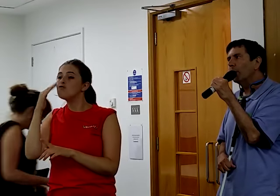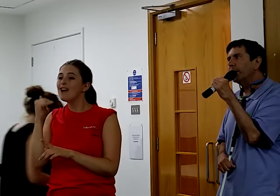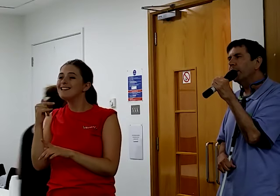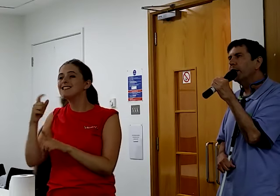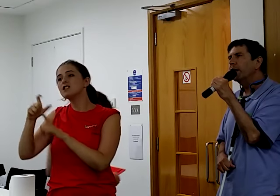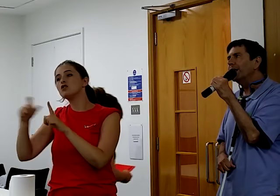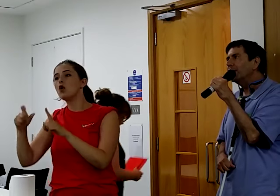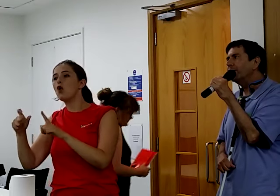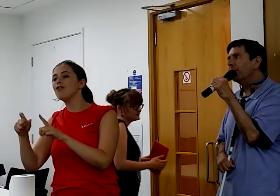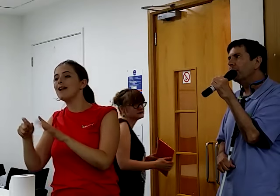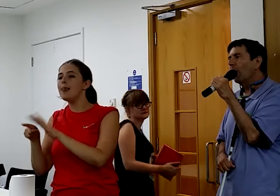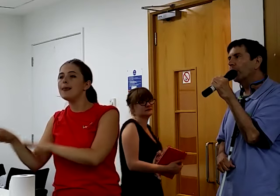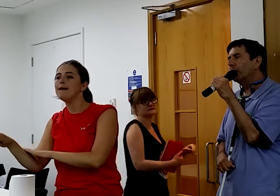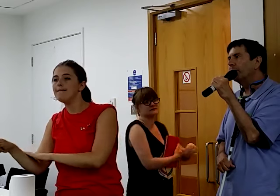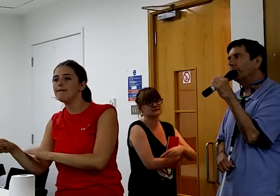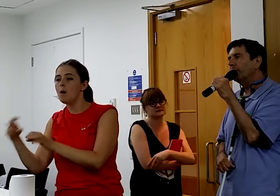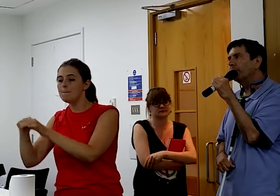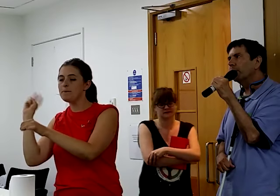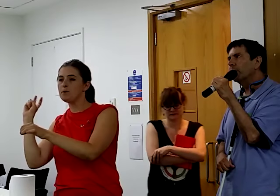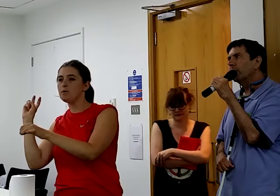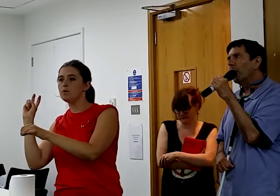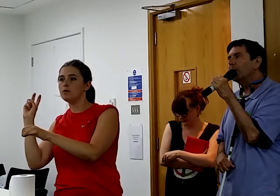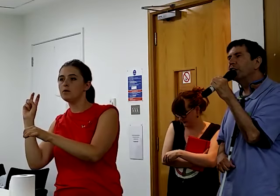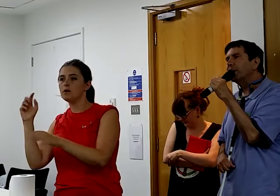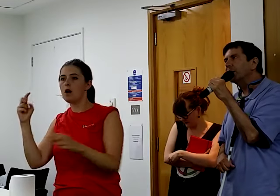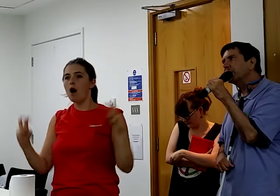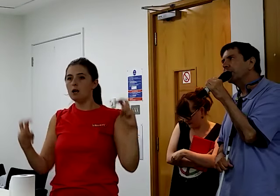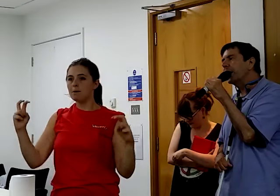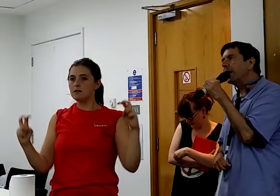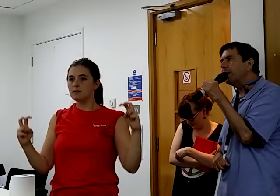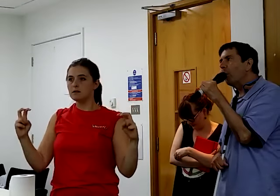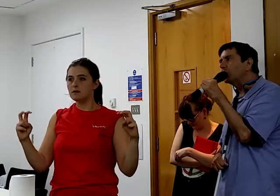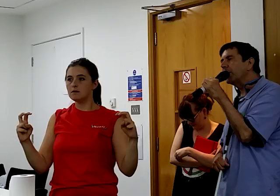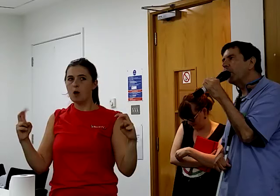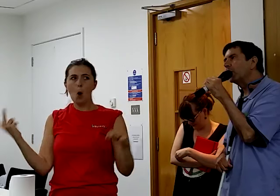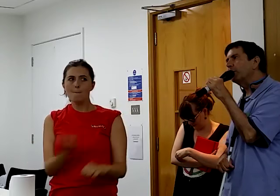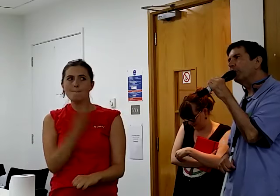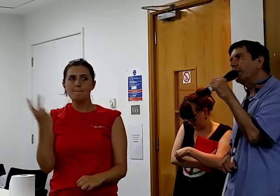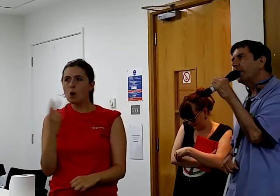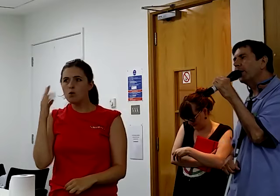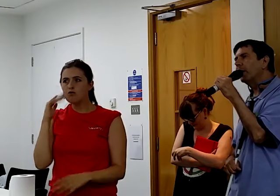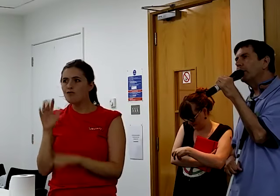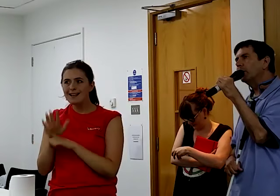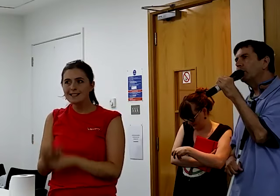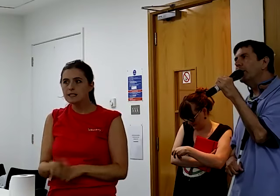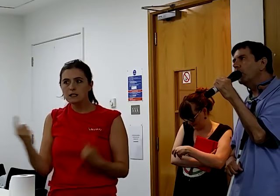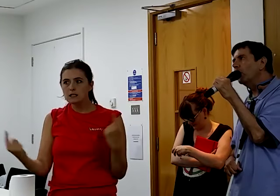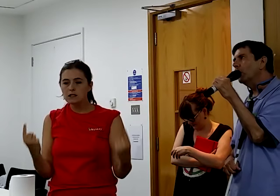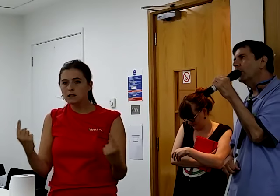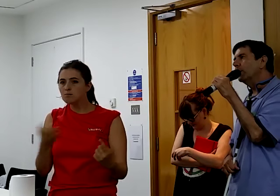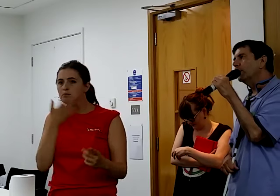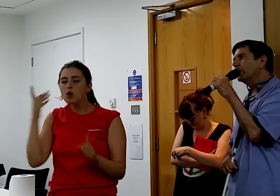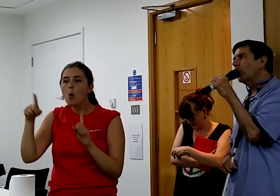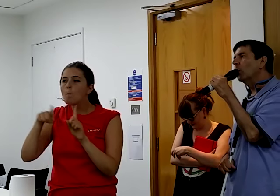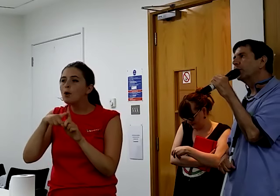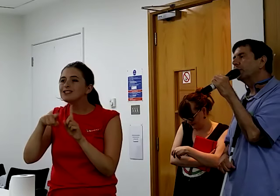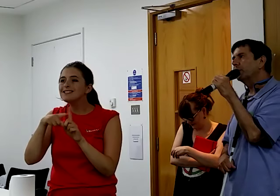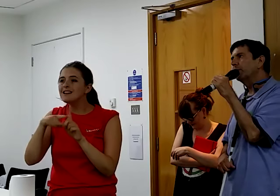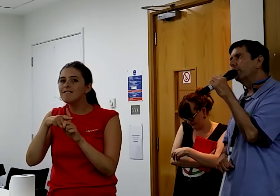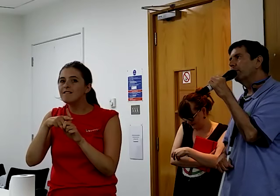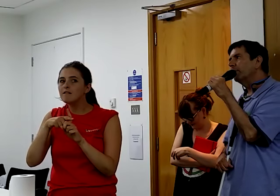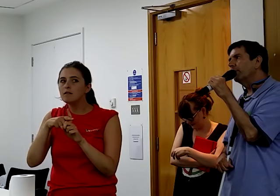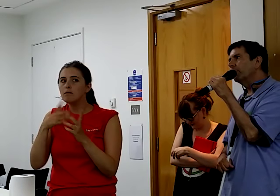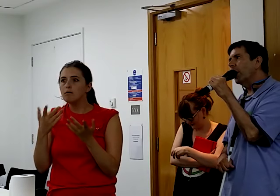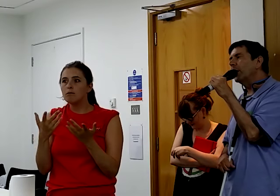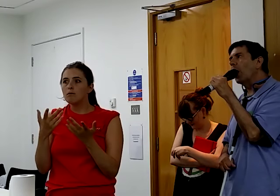racist Tory Leave argument. We didn't get any positive argument from any other real